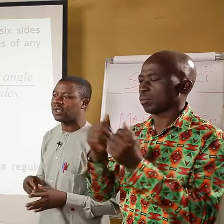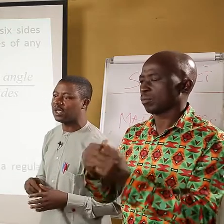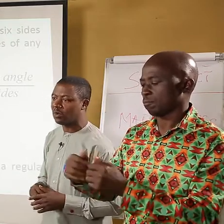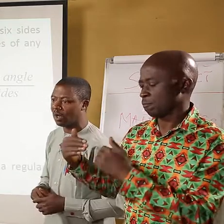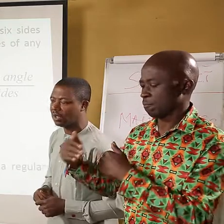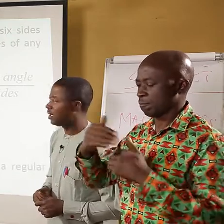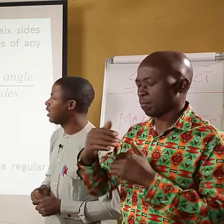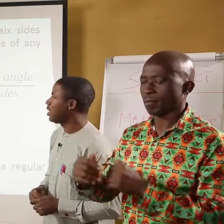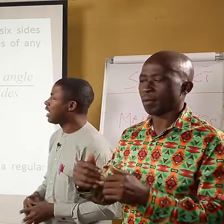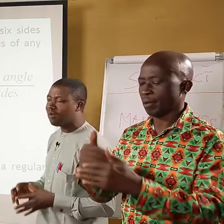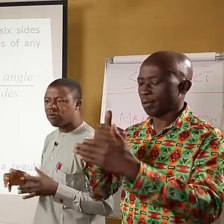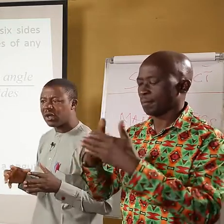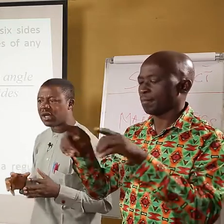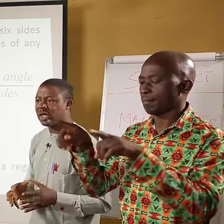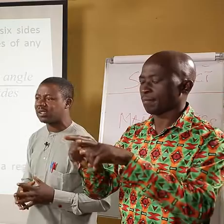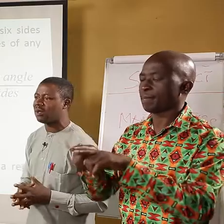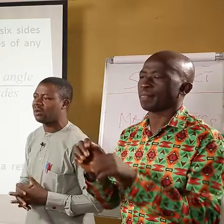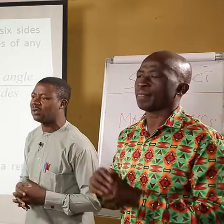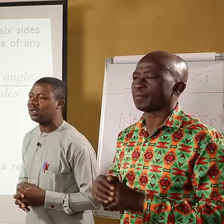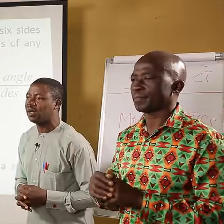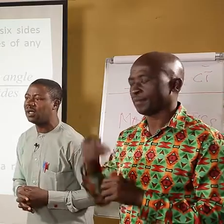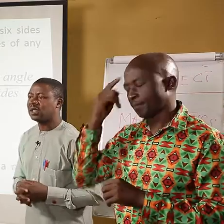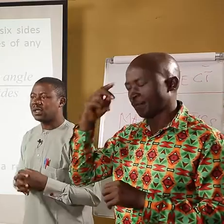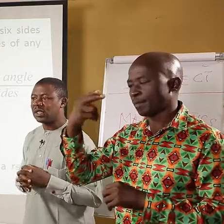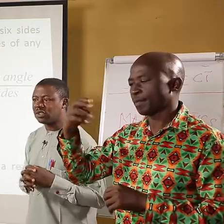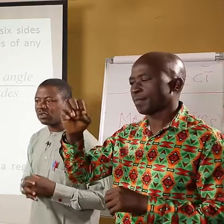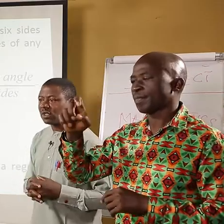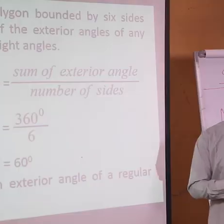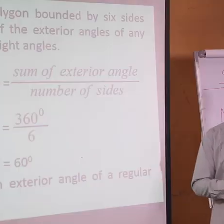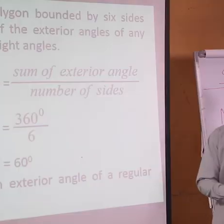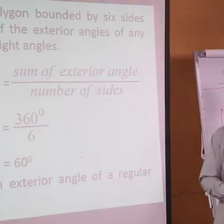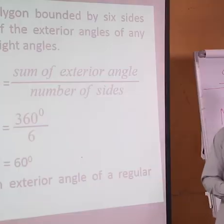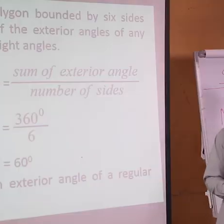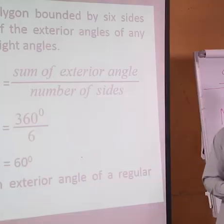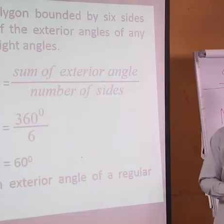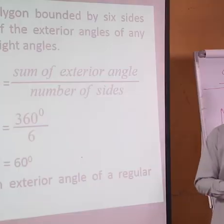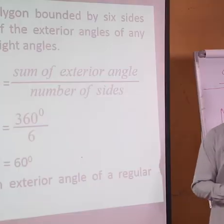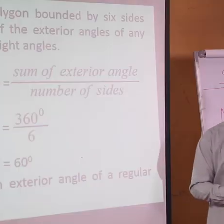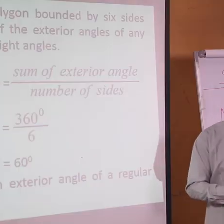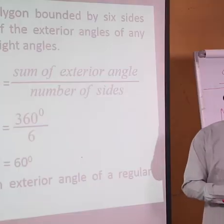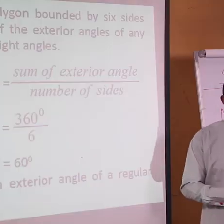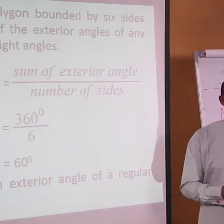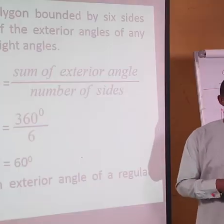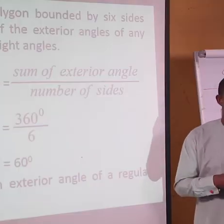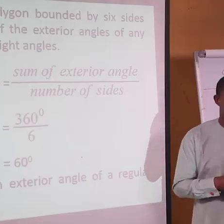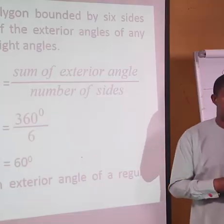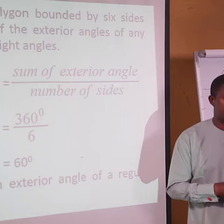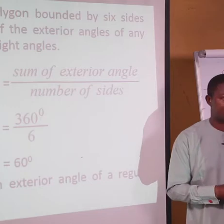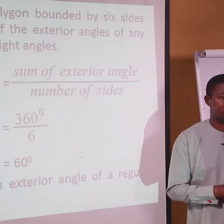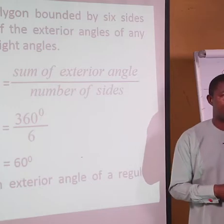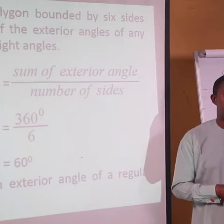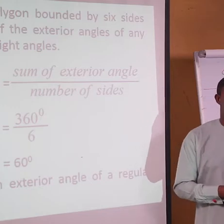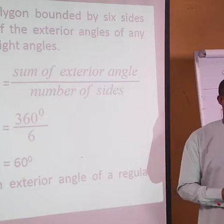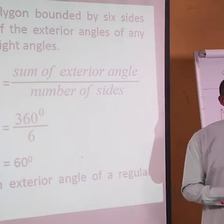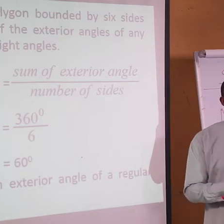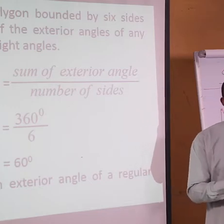angles equal. Now, for a hexagon, the sides of the polygon are